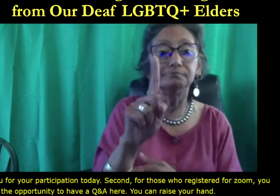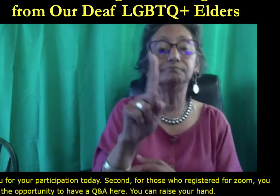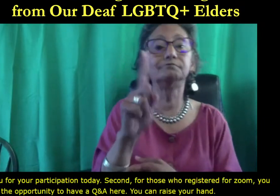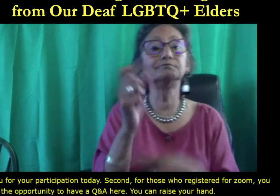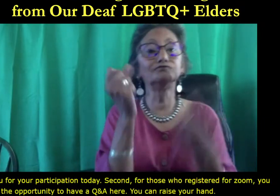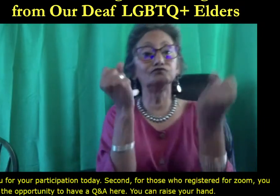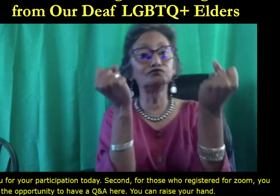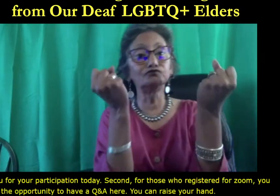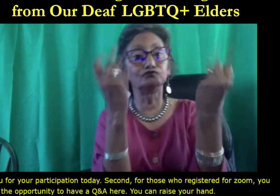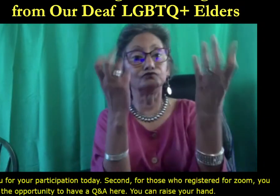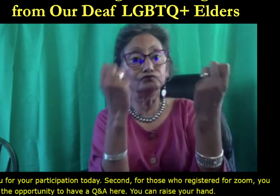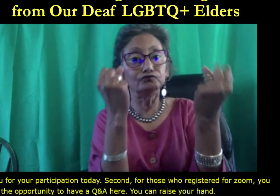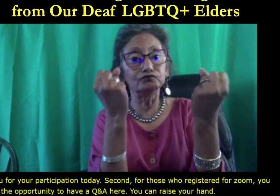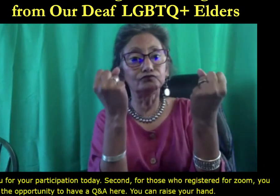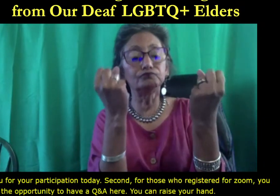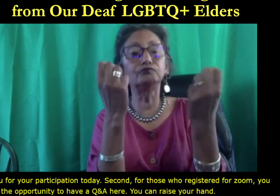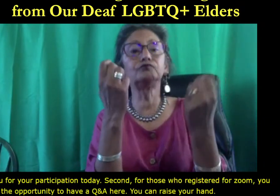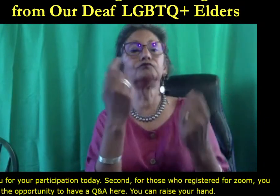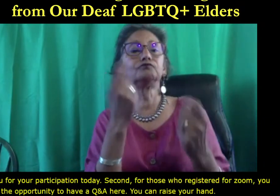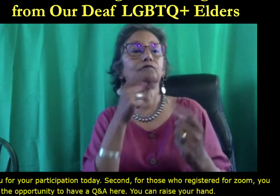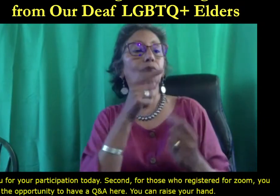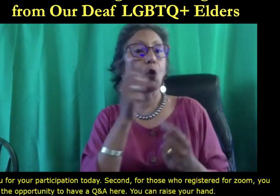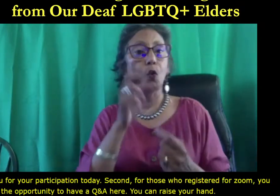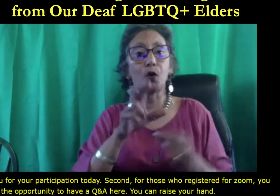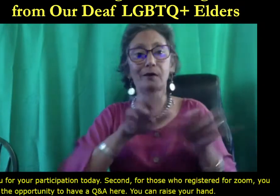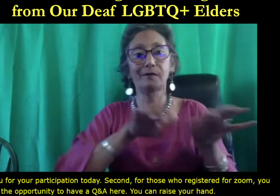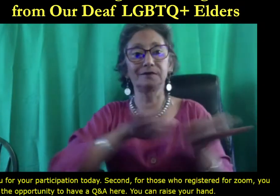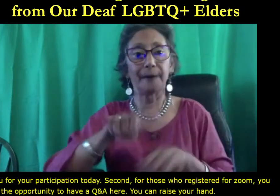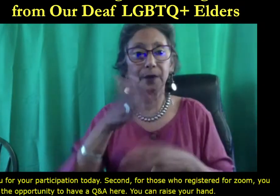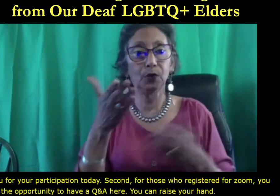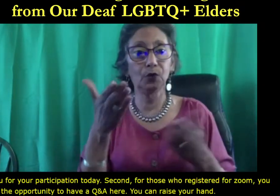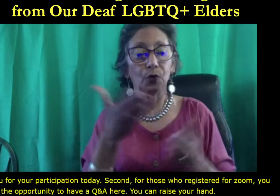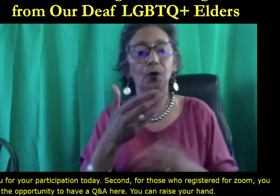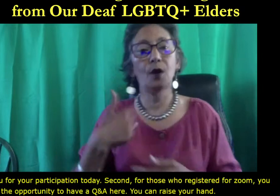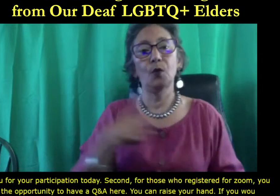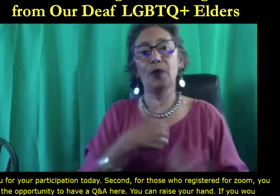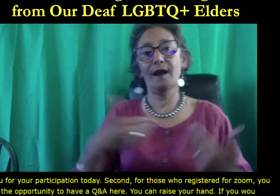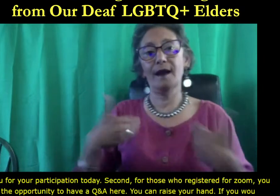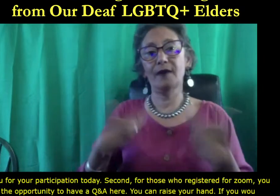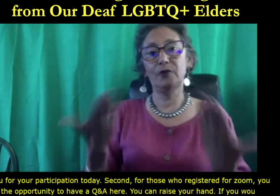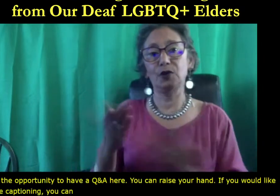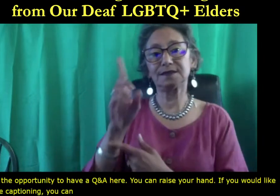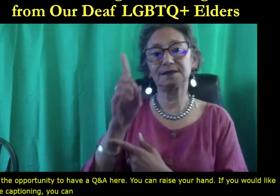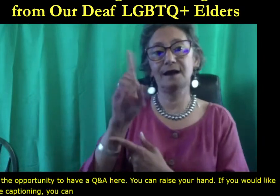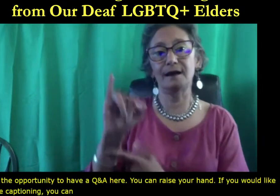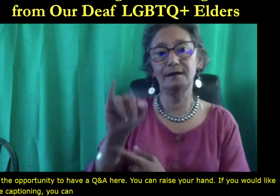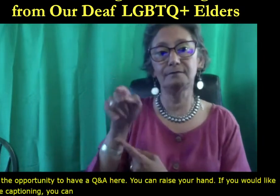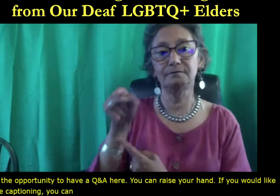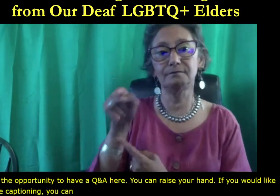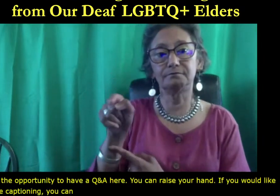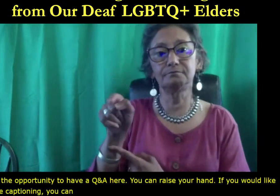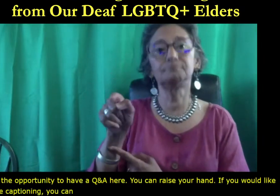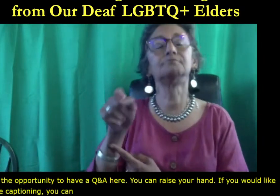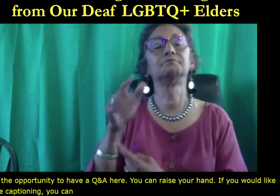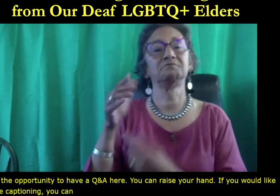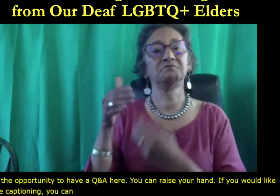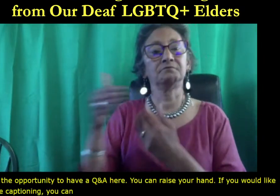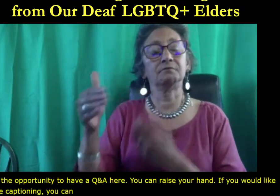transcript button if you have a question you can sign it or type it we will